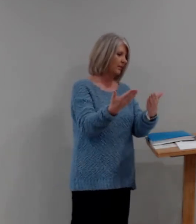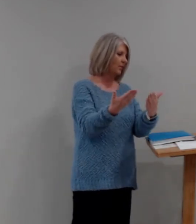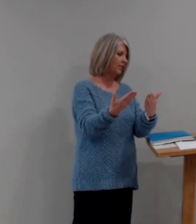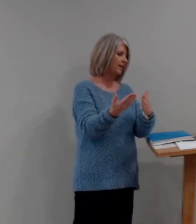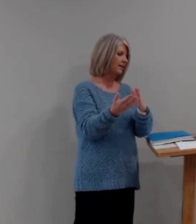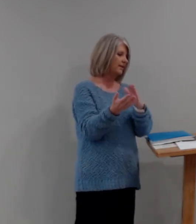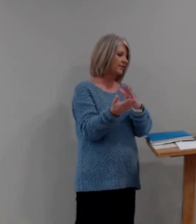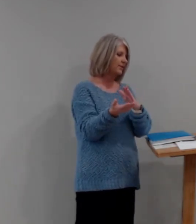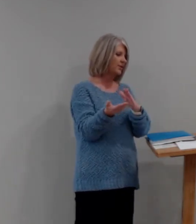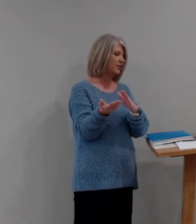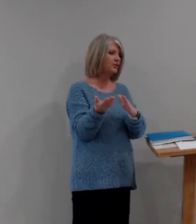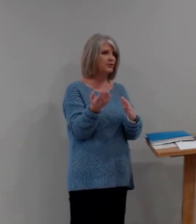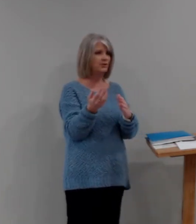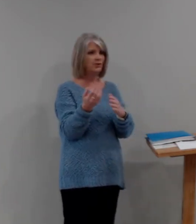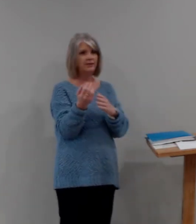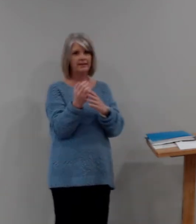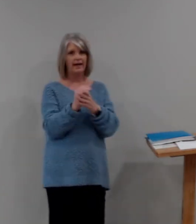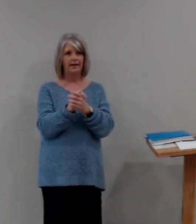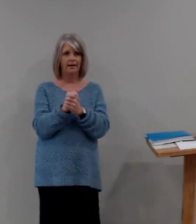Or it is Turkey Day.